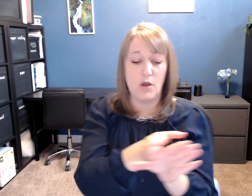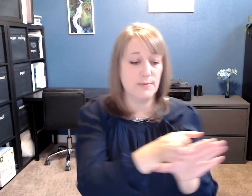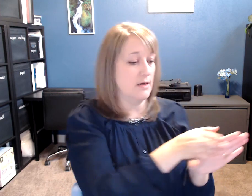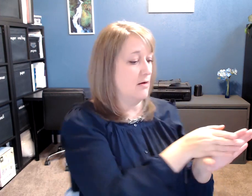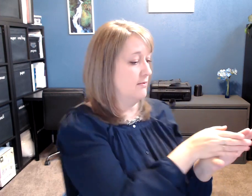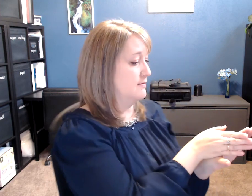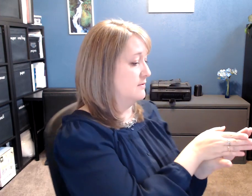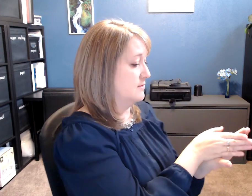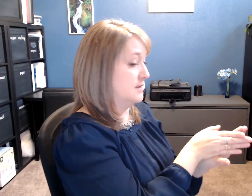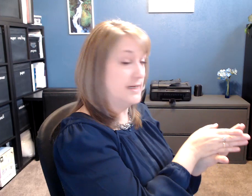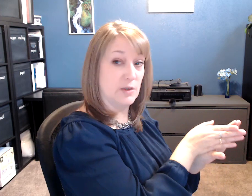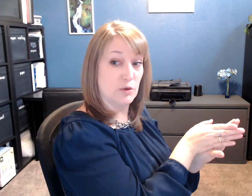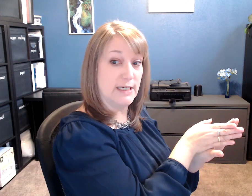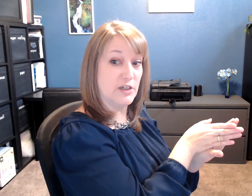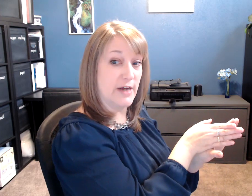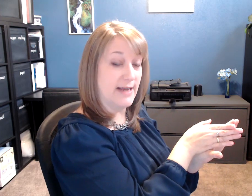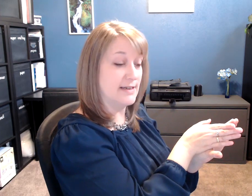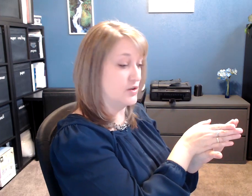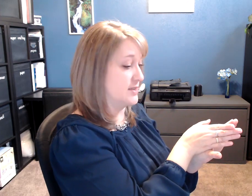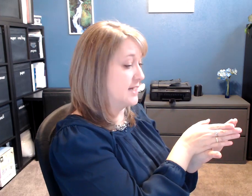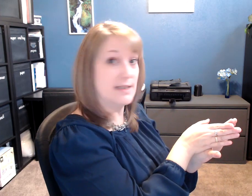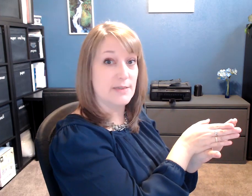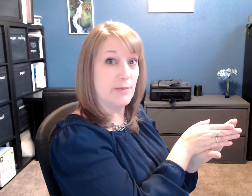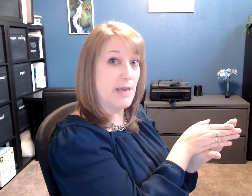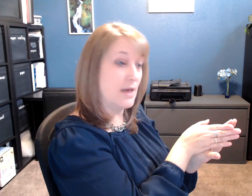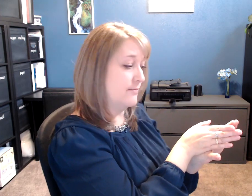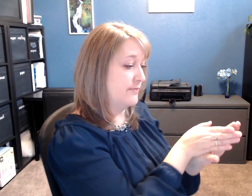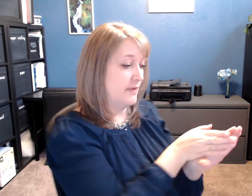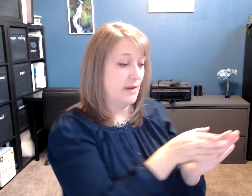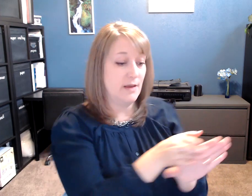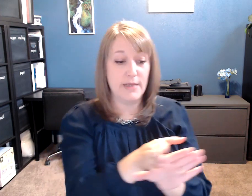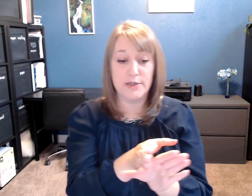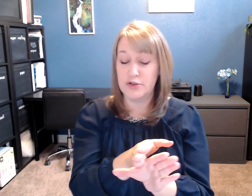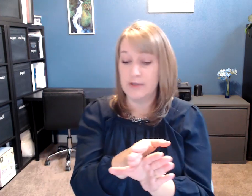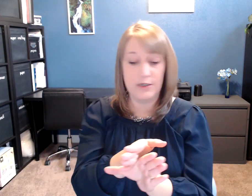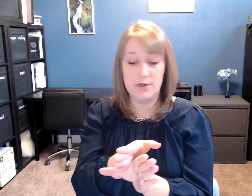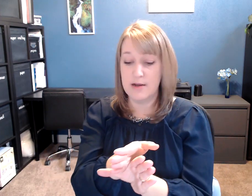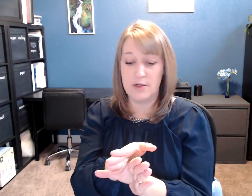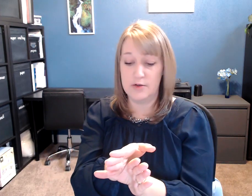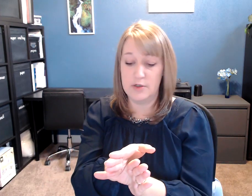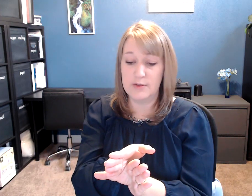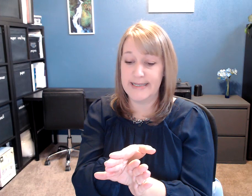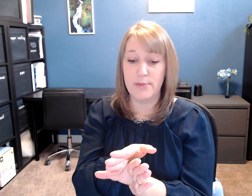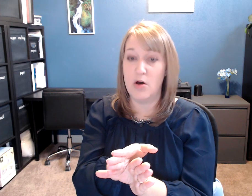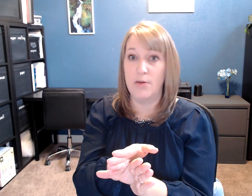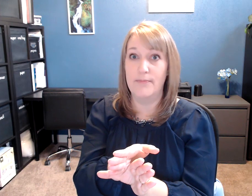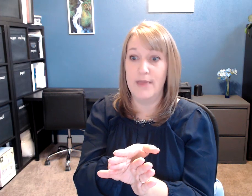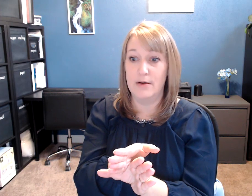palms at all. All right. So look at your hand as you're signing this with me and make sure that you don't see any palm at